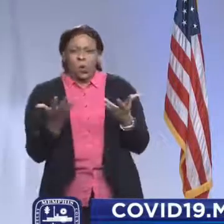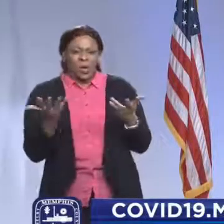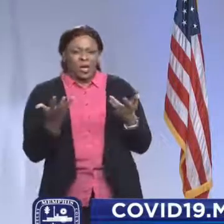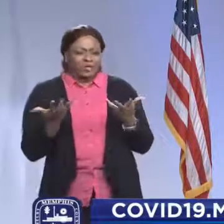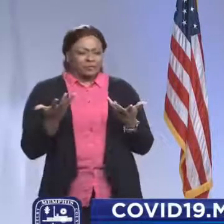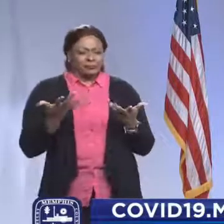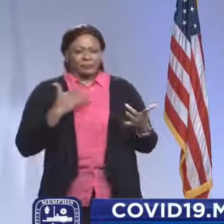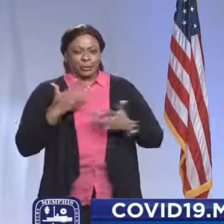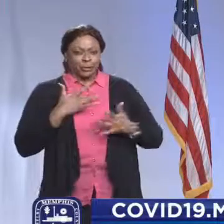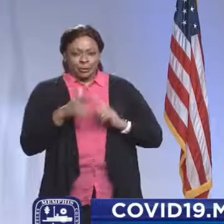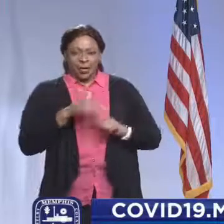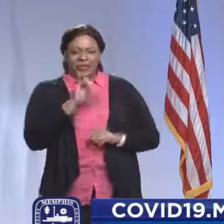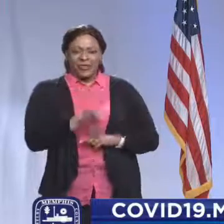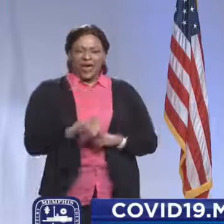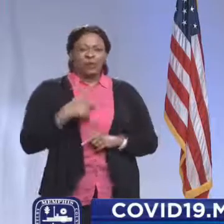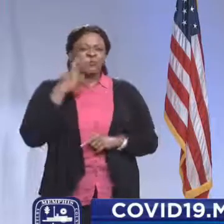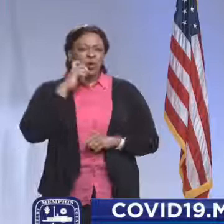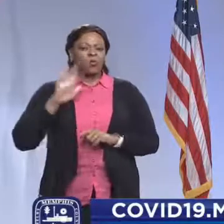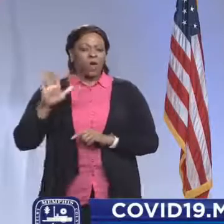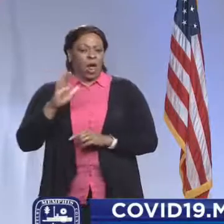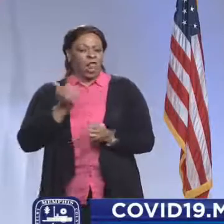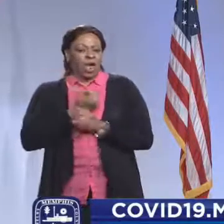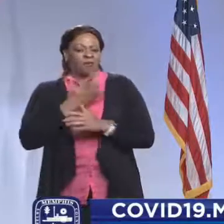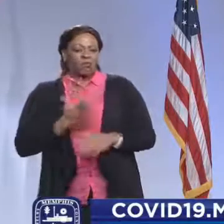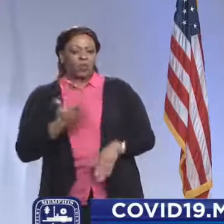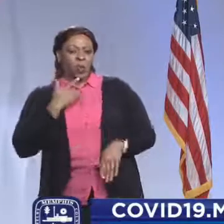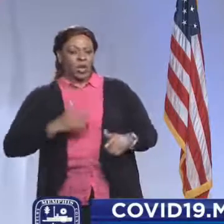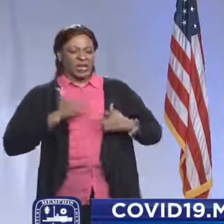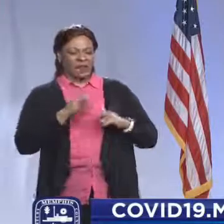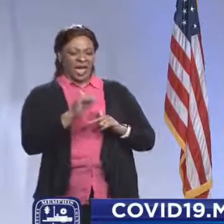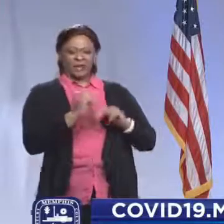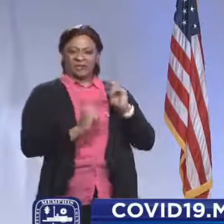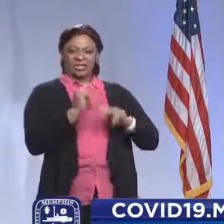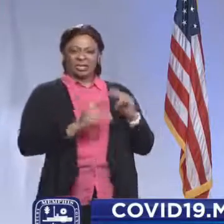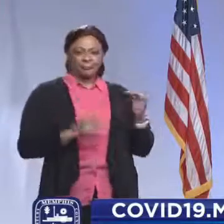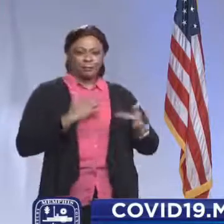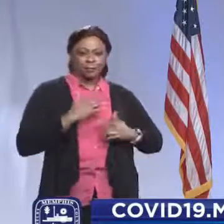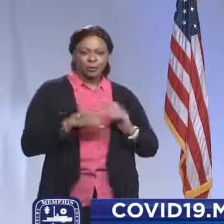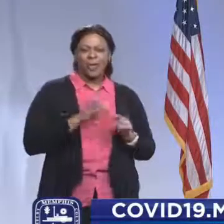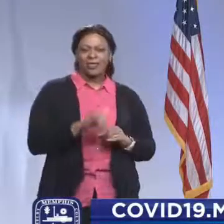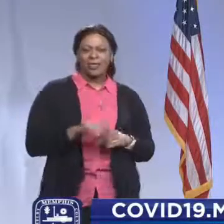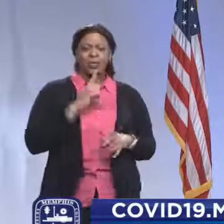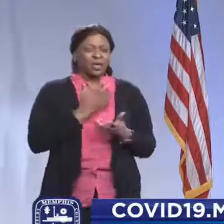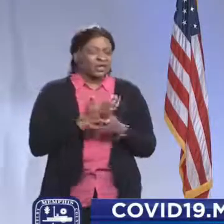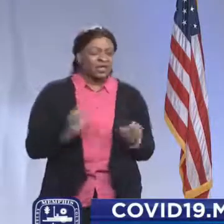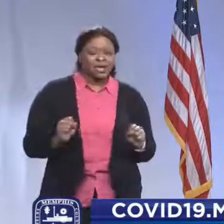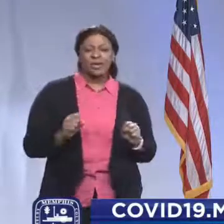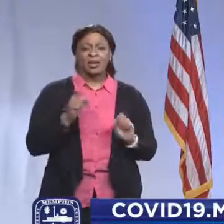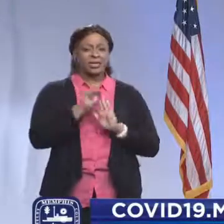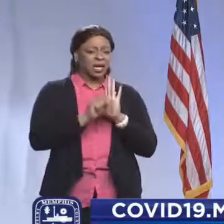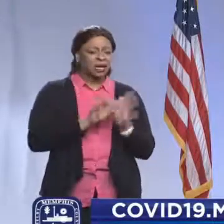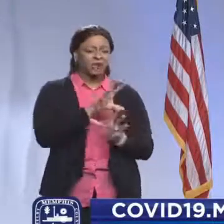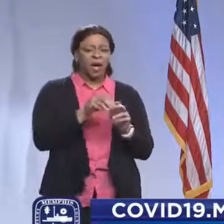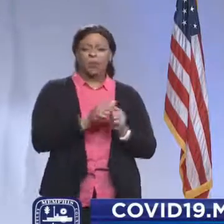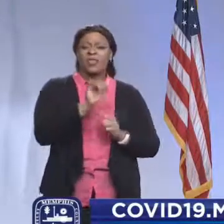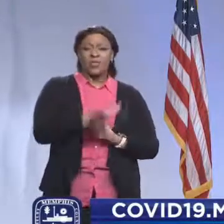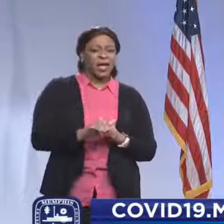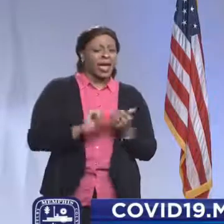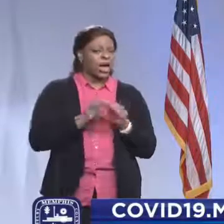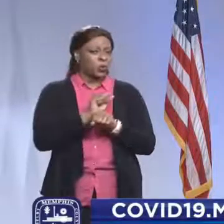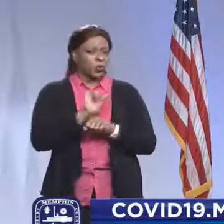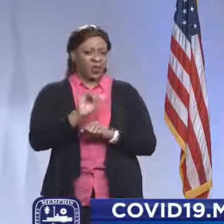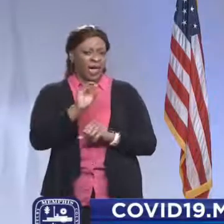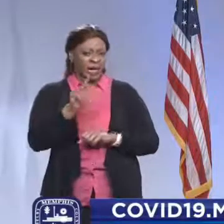a lot of concerns from loved ones who have loved ones in that facility. And is the state more involved with that outbreak? How are you working